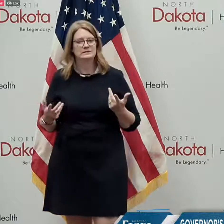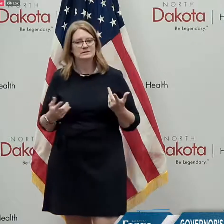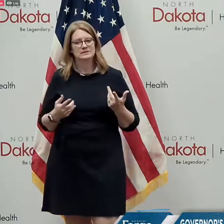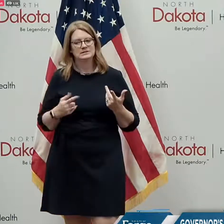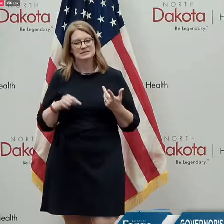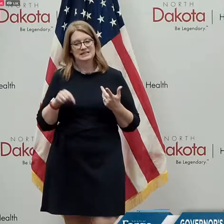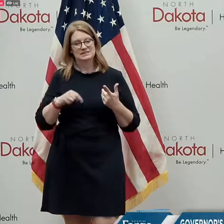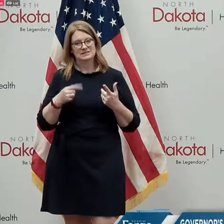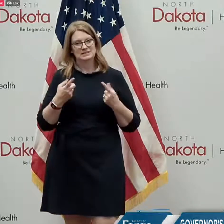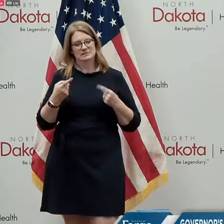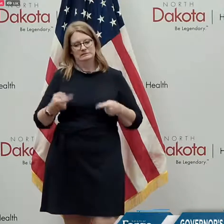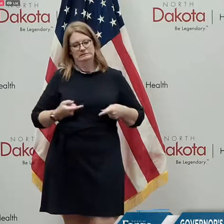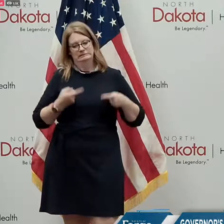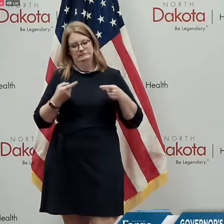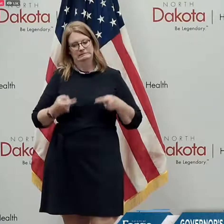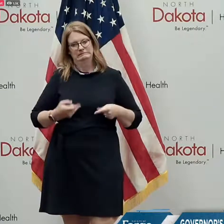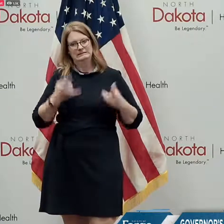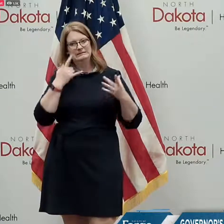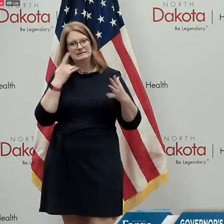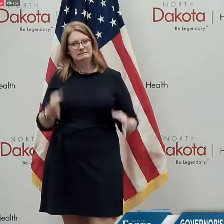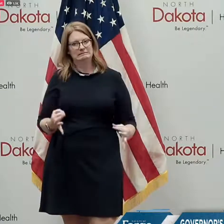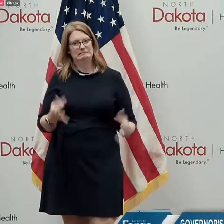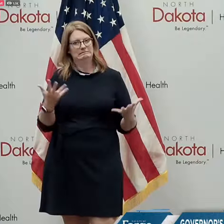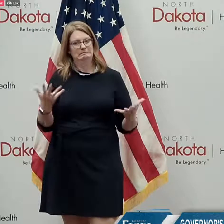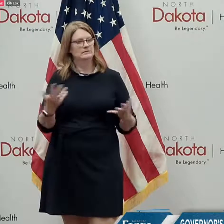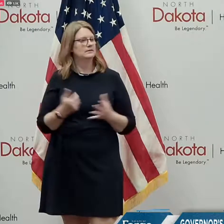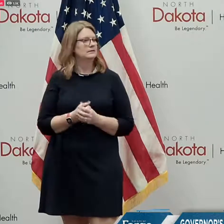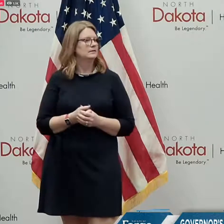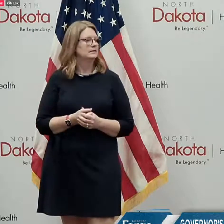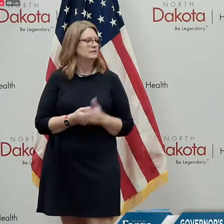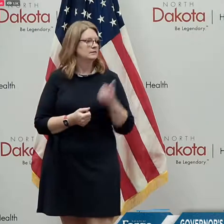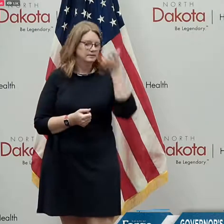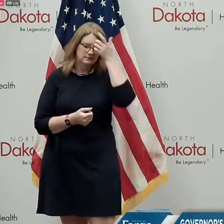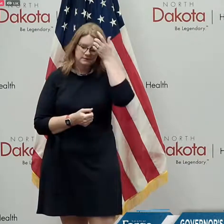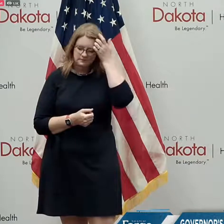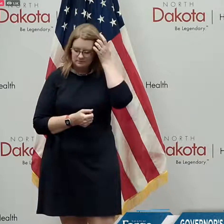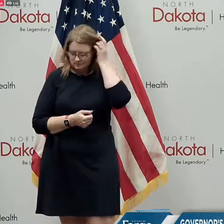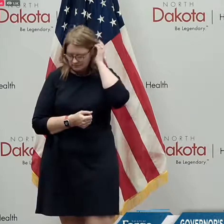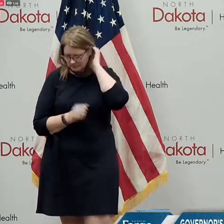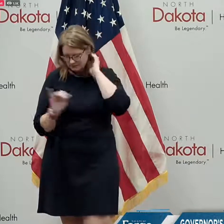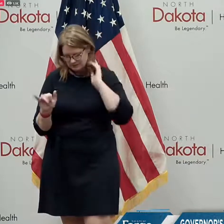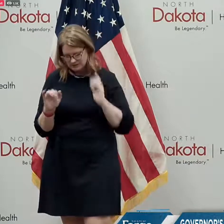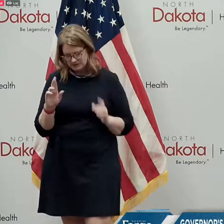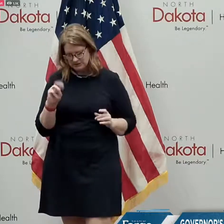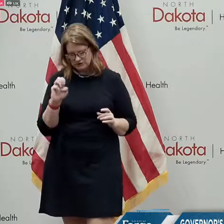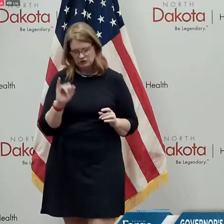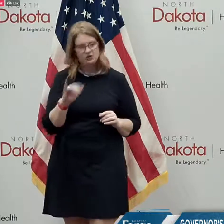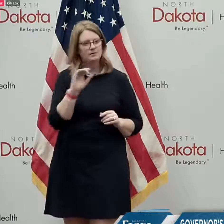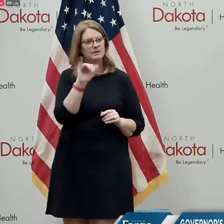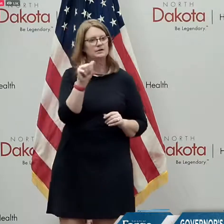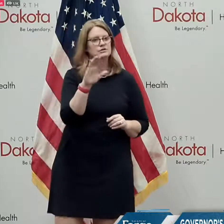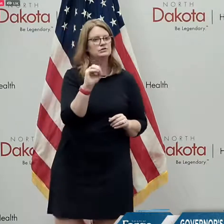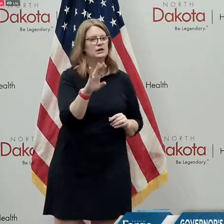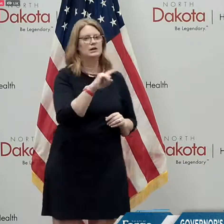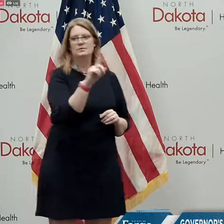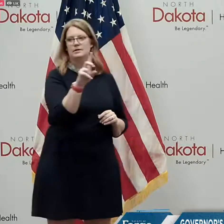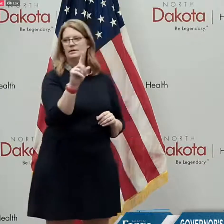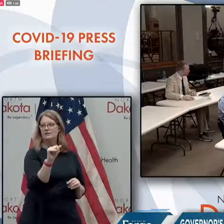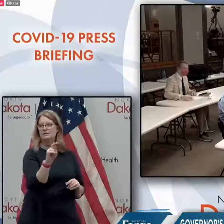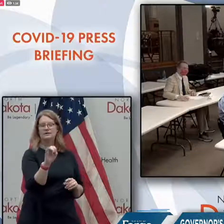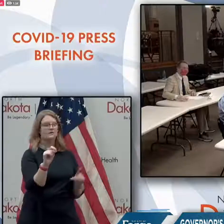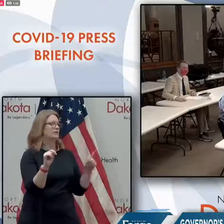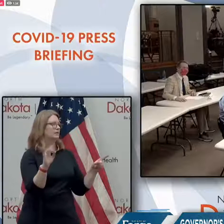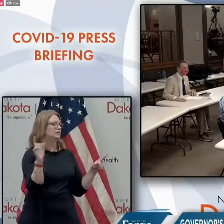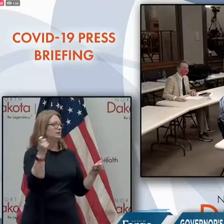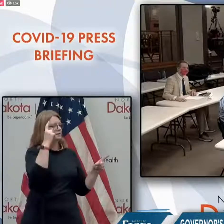challenging decisions that we're dealing with every day here in state government. Jeremy, and then Jacob, and then Dave. We'll go right around the horn. Governor,